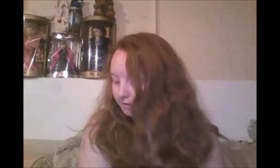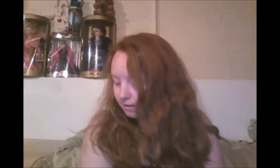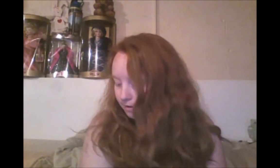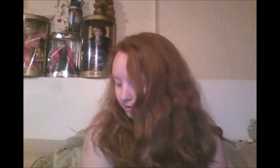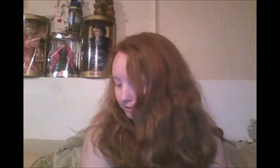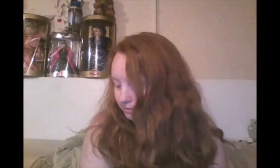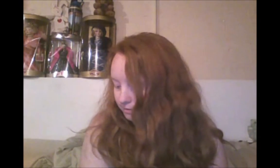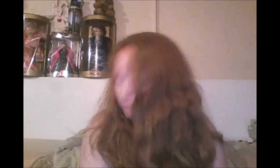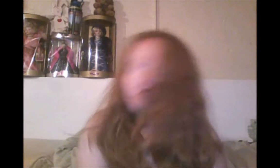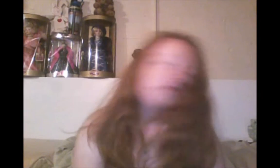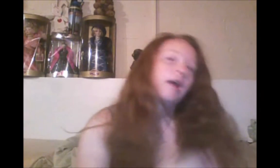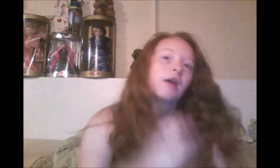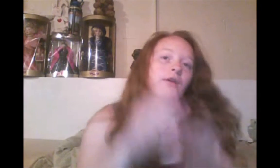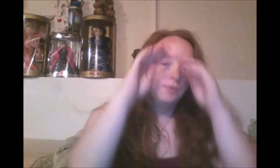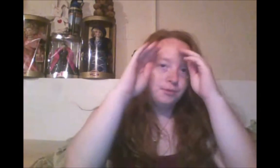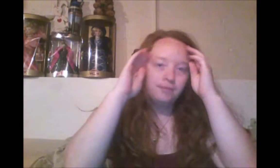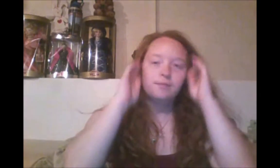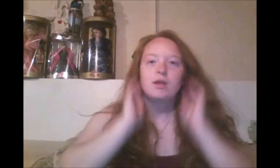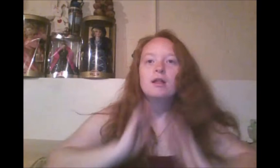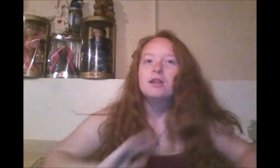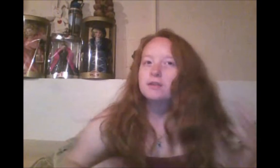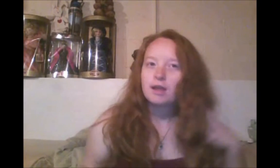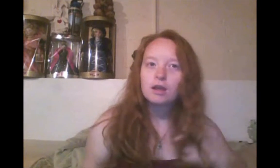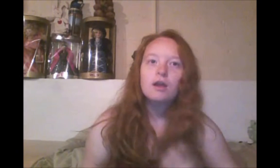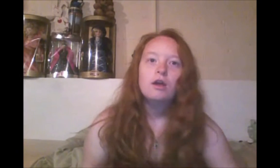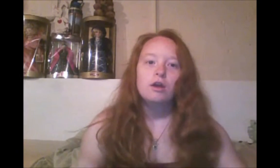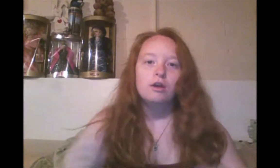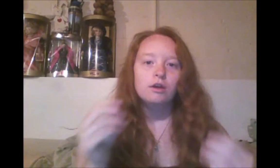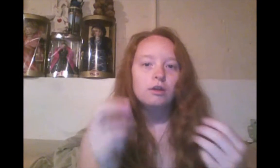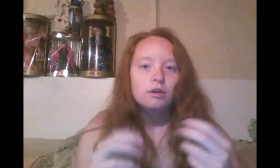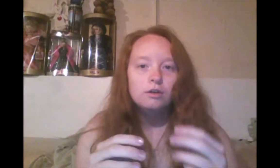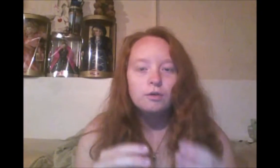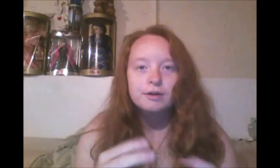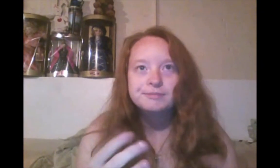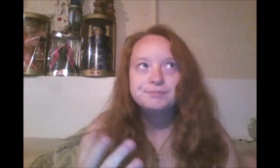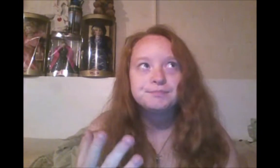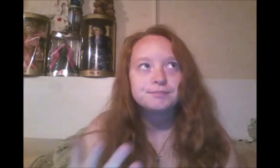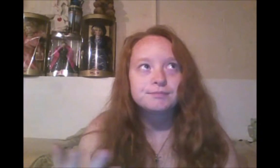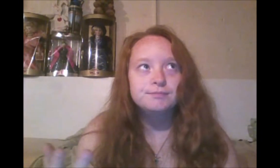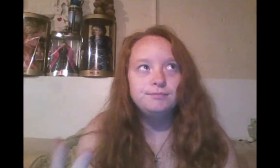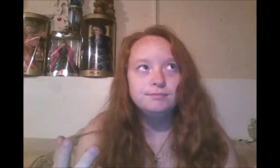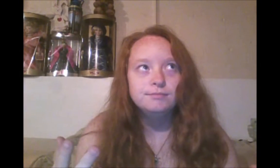Okay. Raccoon. This is like you're